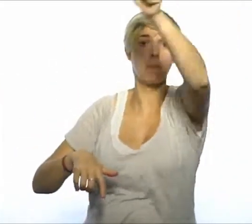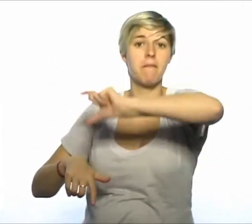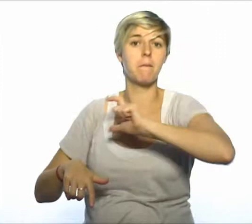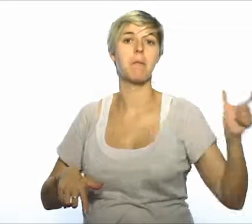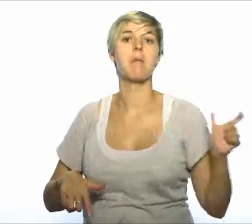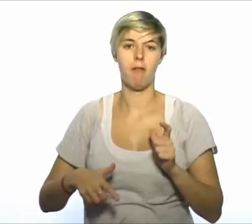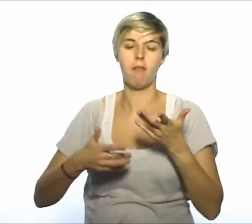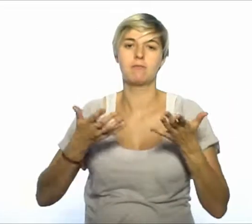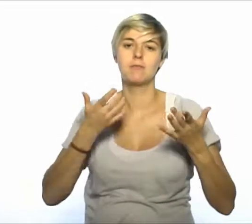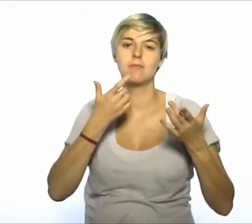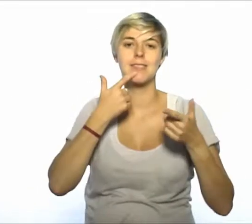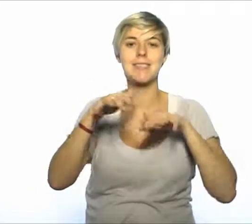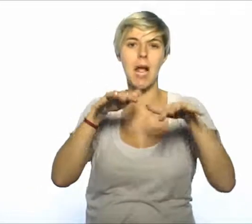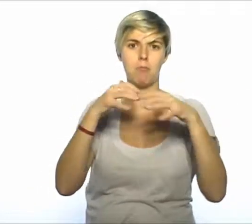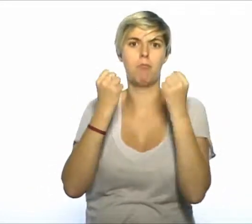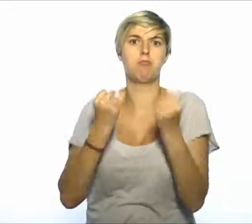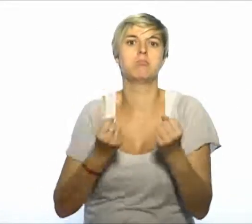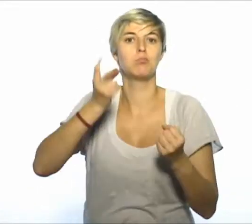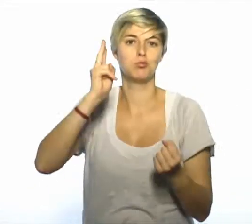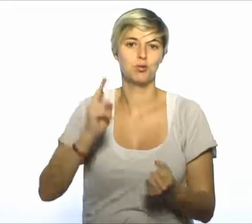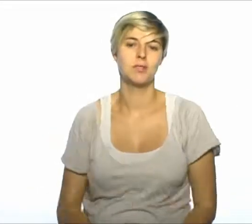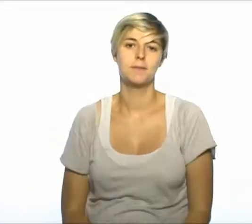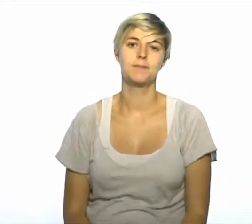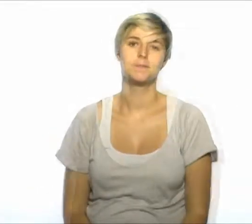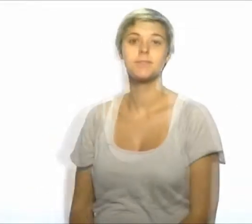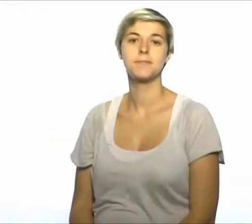easily from a relay to another somewhere else brings more liability to the system.